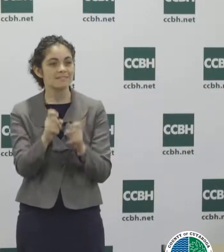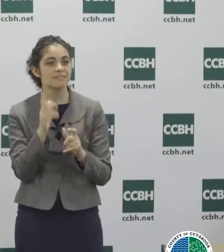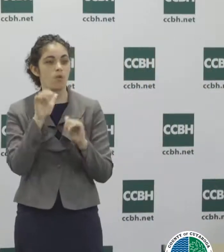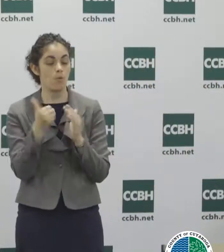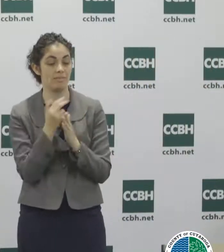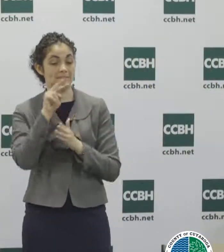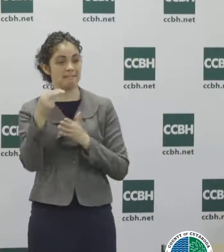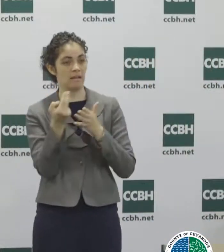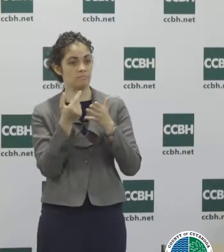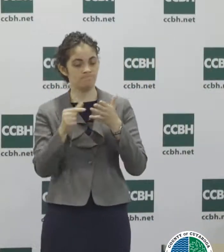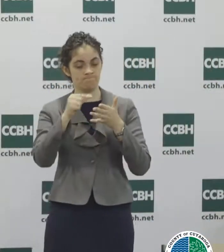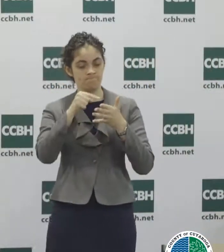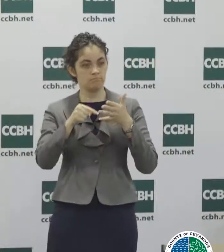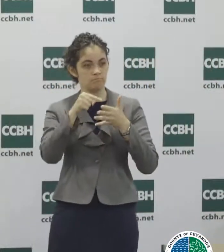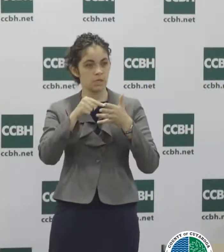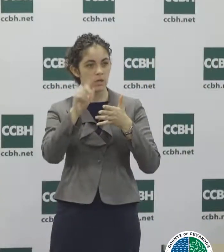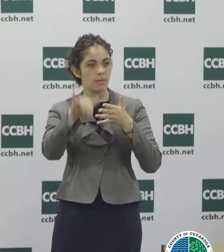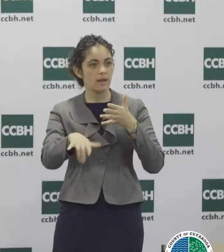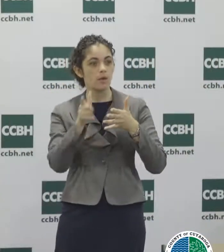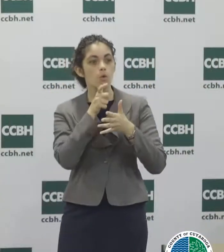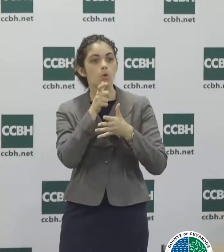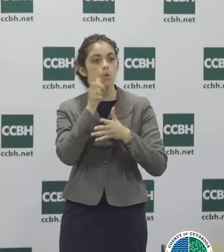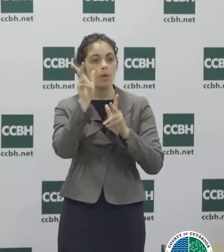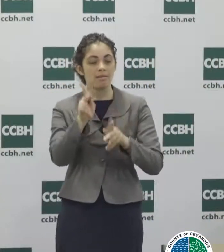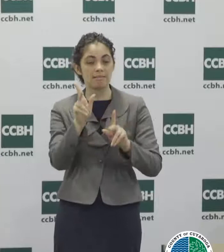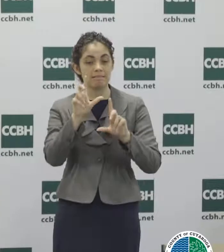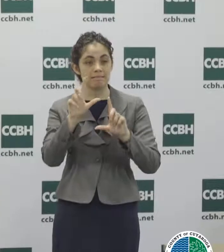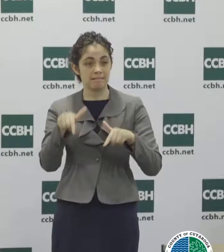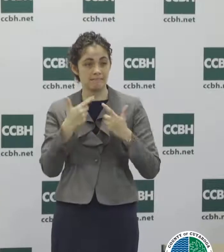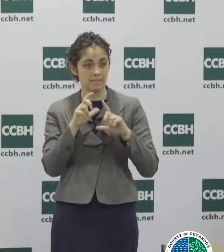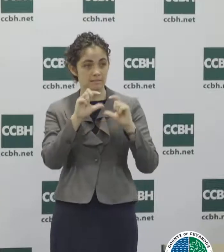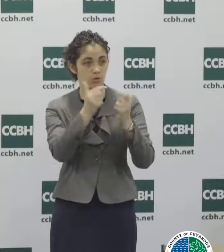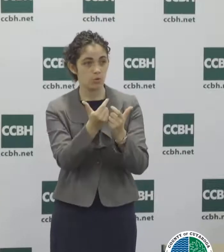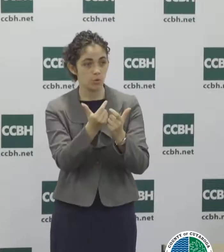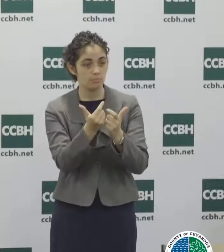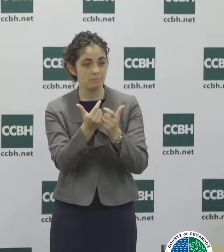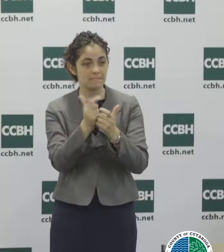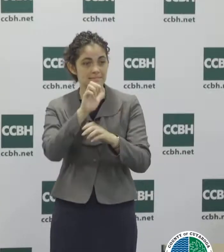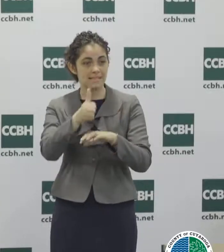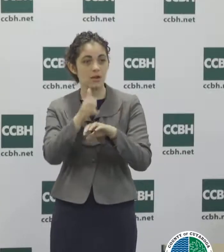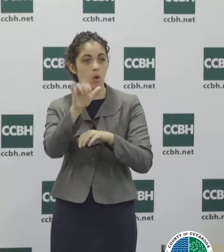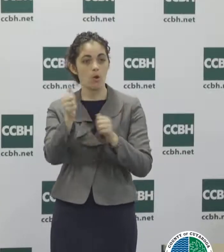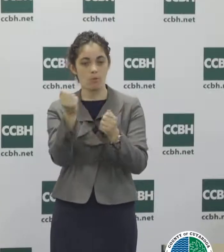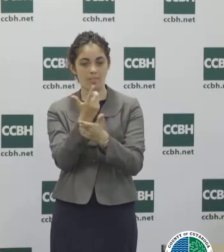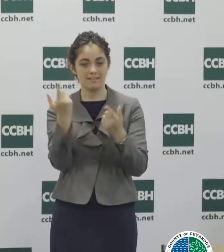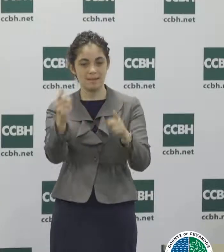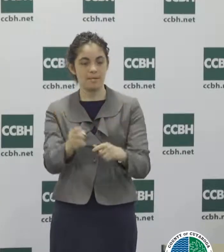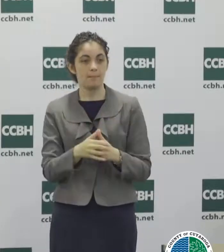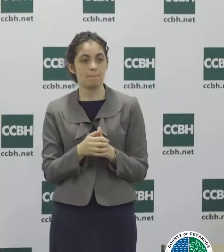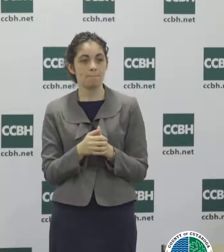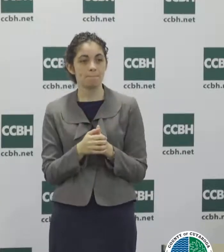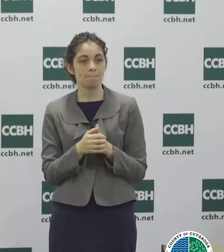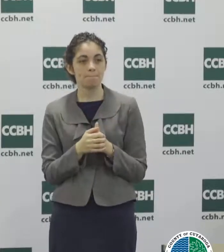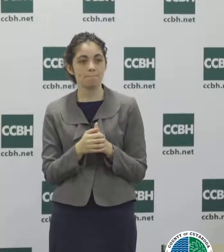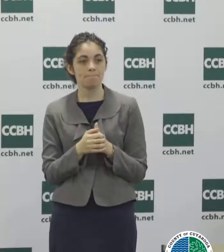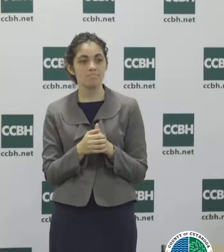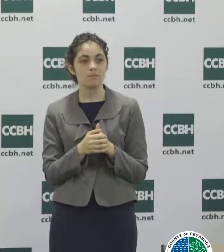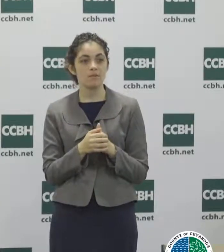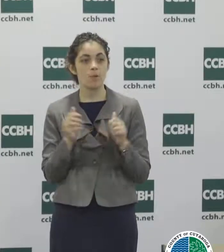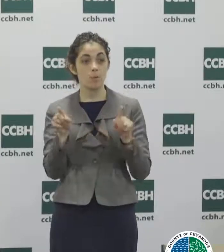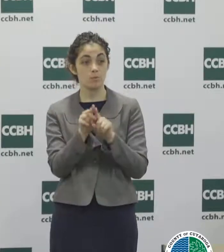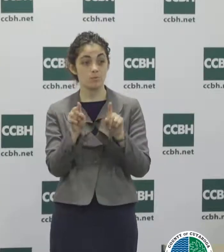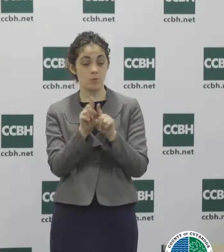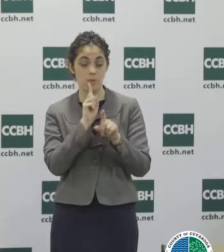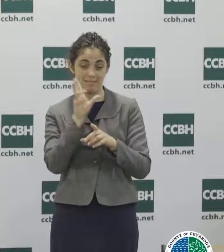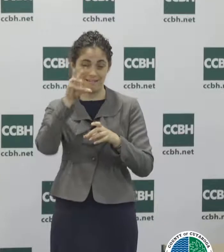second priority group, along with the people who live in congregate living communities, etc., it was